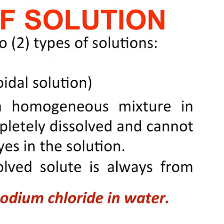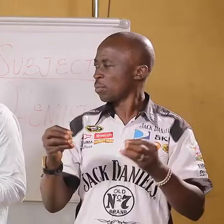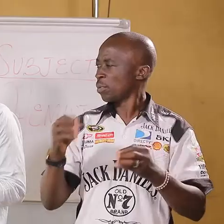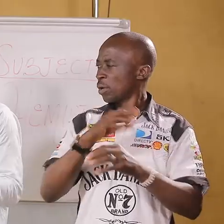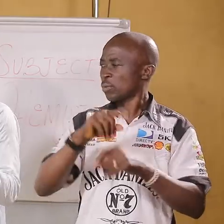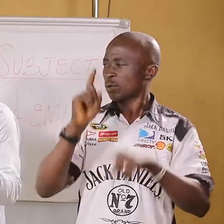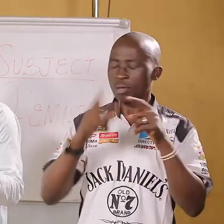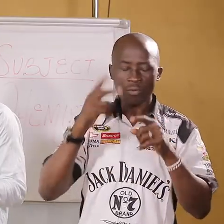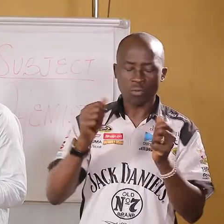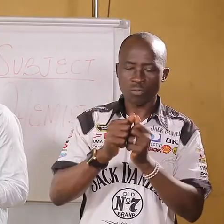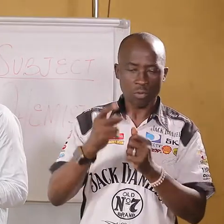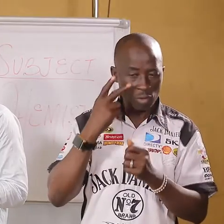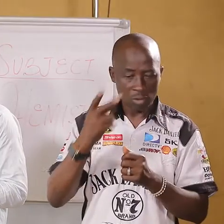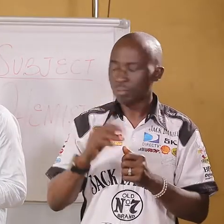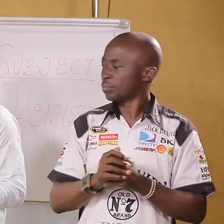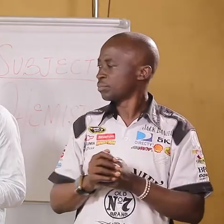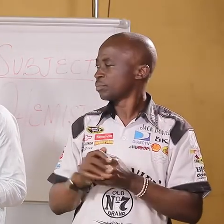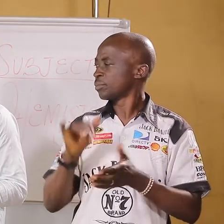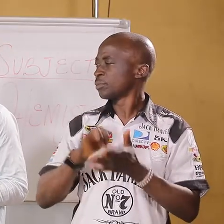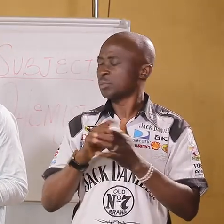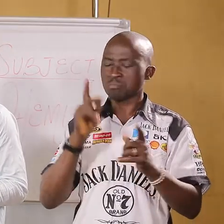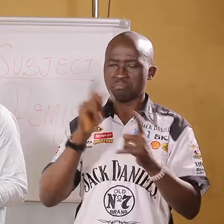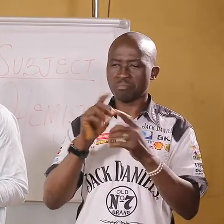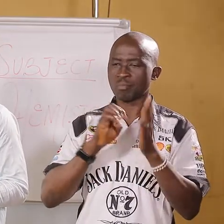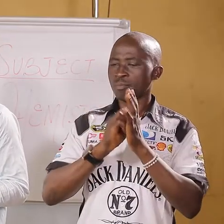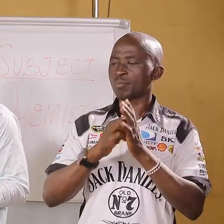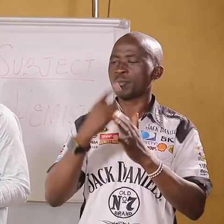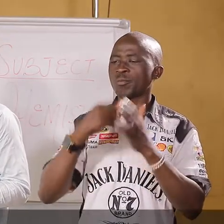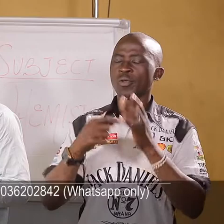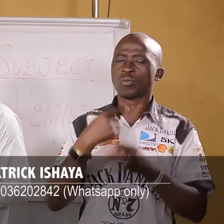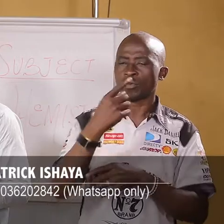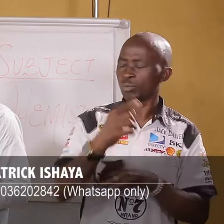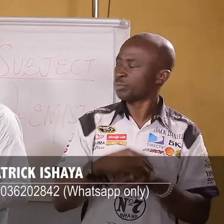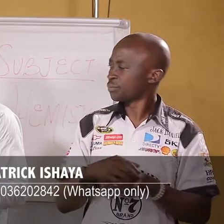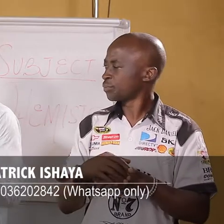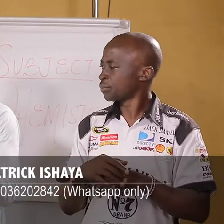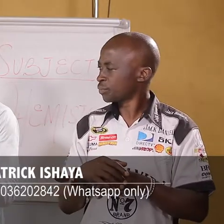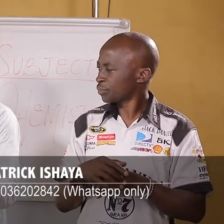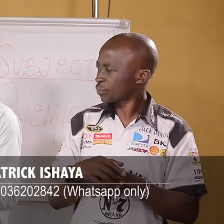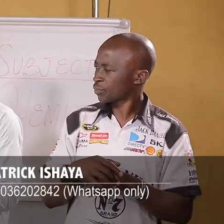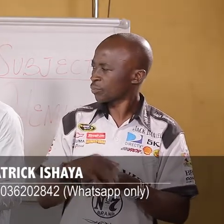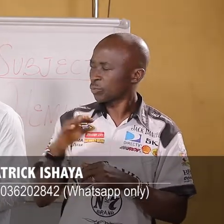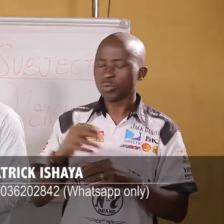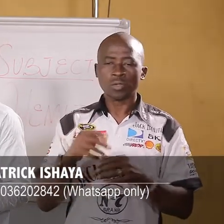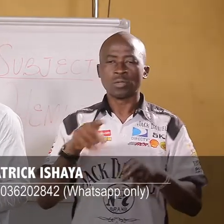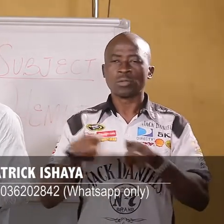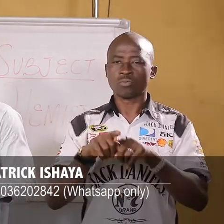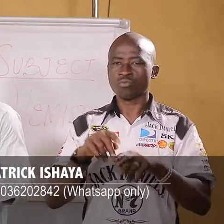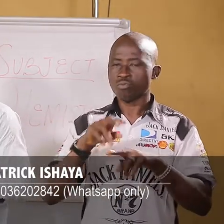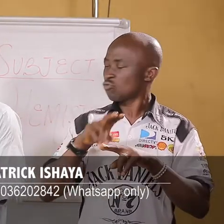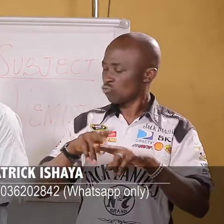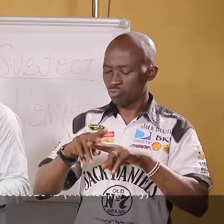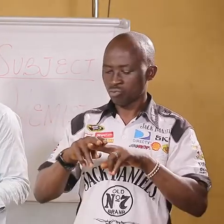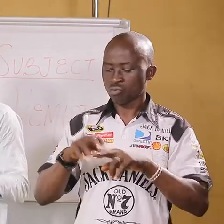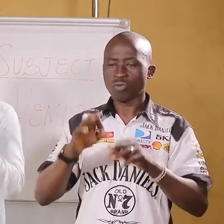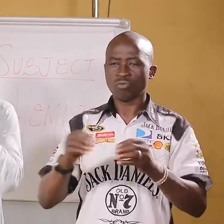solution. That is a perfect example of what I gave you. Solution of sodium chloride in water, which is your common salt. When you add it to water, it